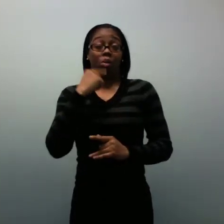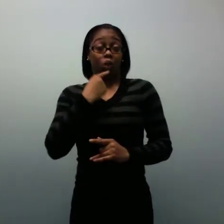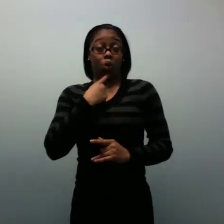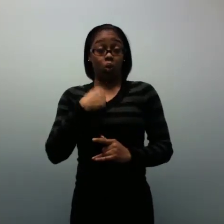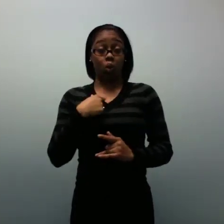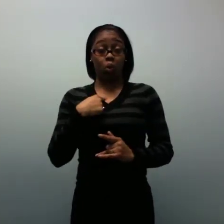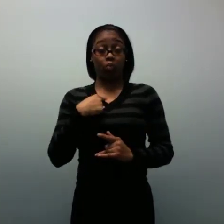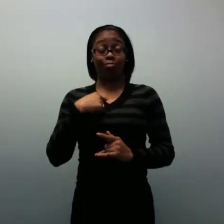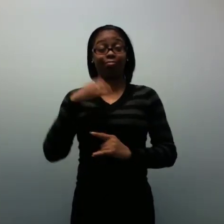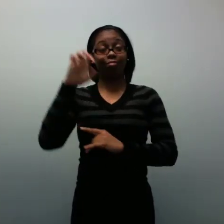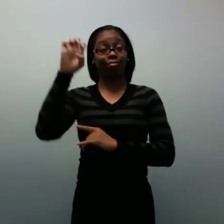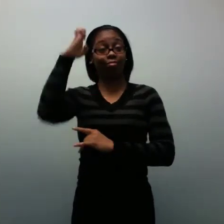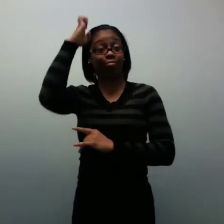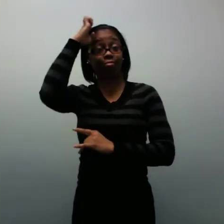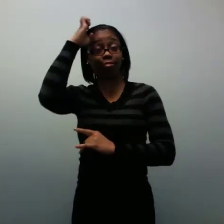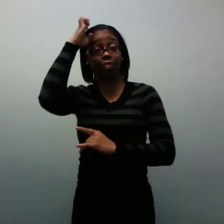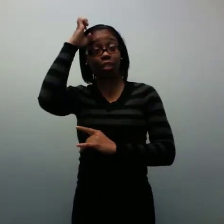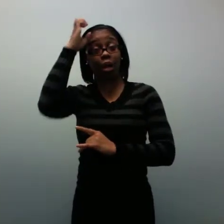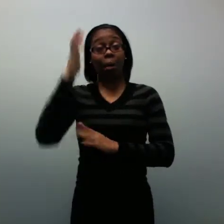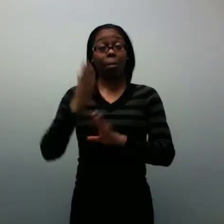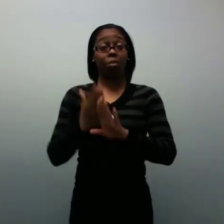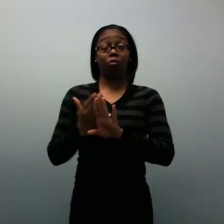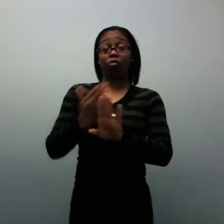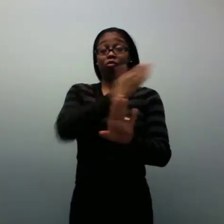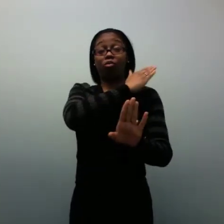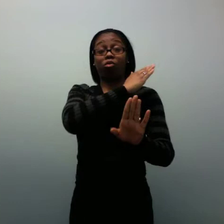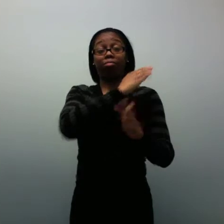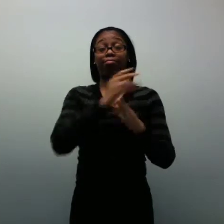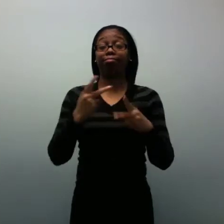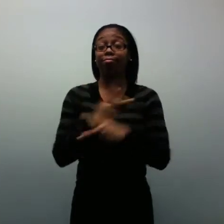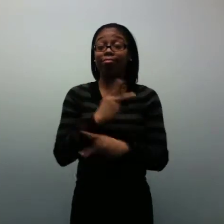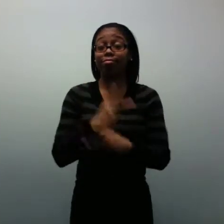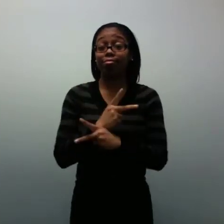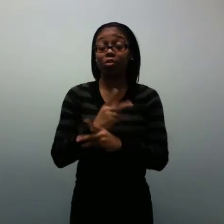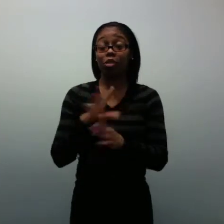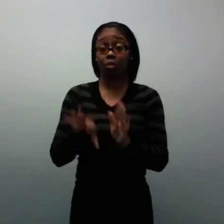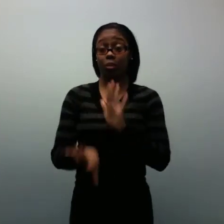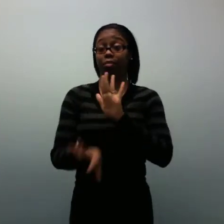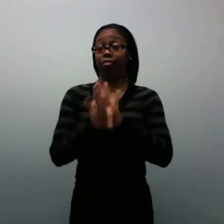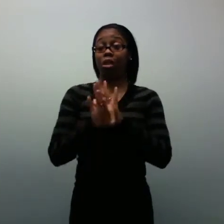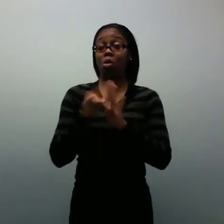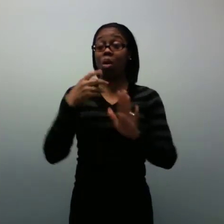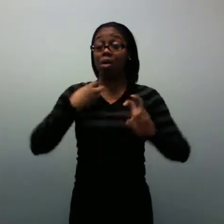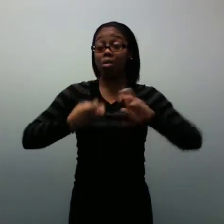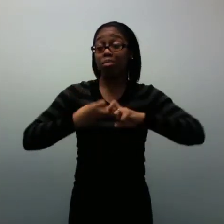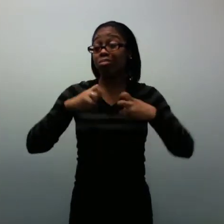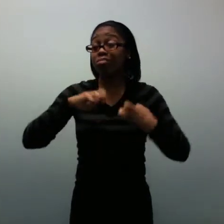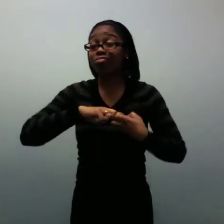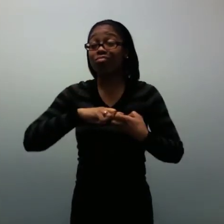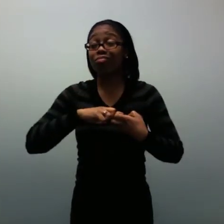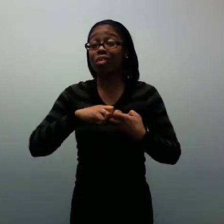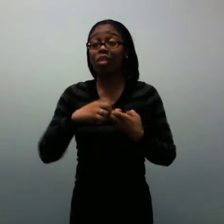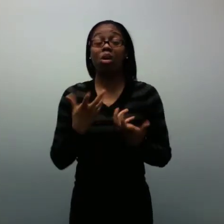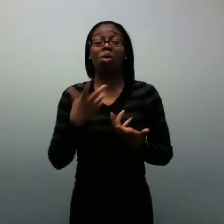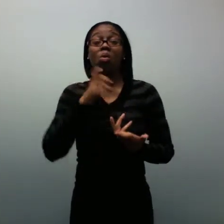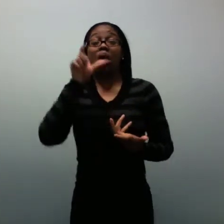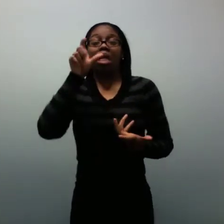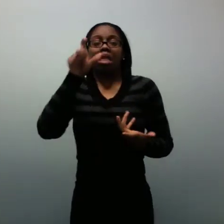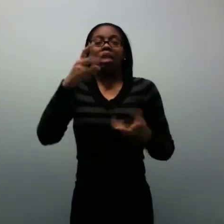before multiplication was discovered, that every time a problem that we would do by multiplication had to be done by addition, they'd write the answer